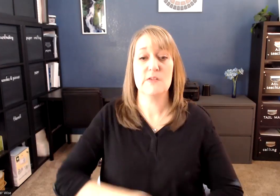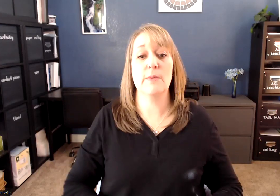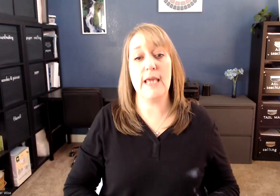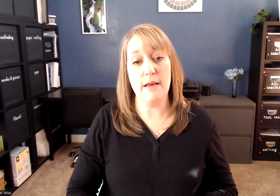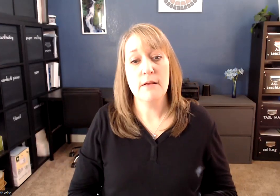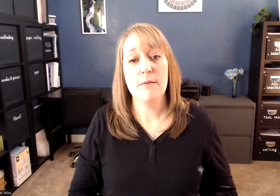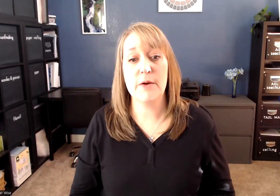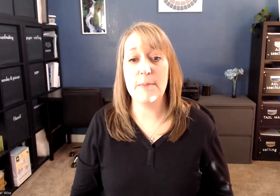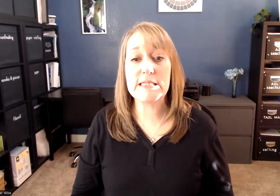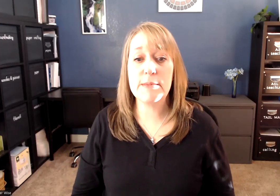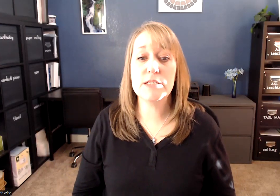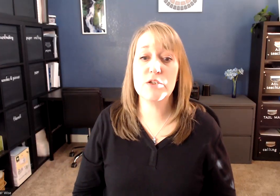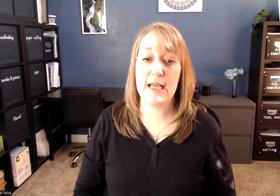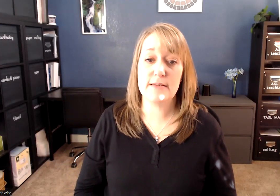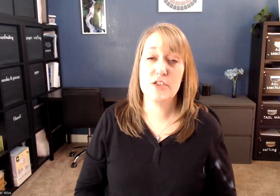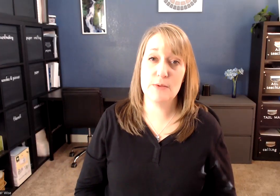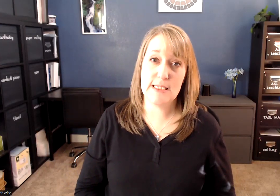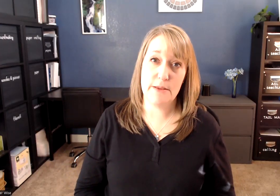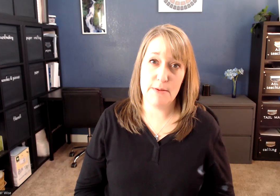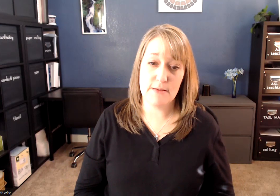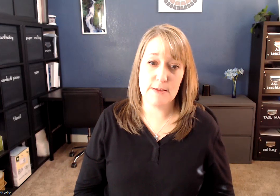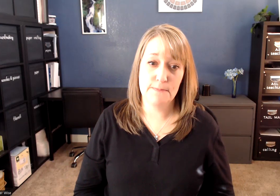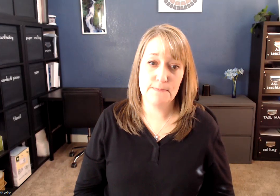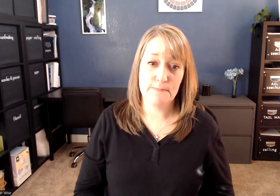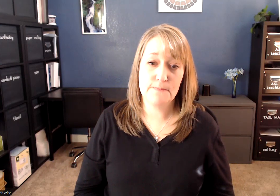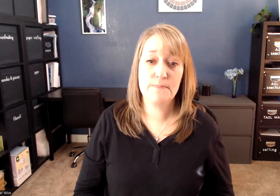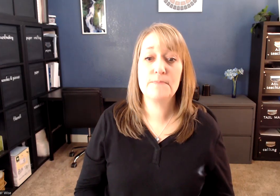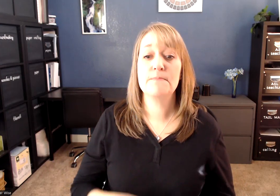So again, my grandma is coming in 2 days. She will stay 3 months.